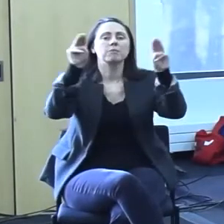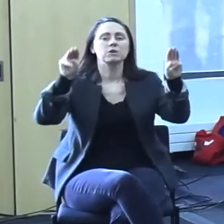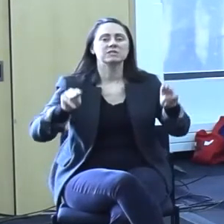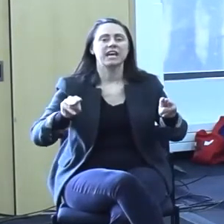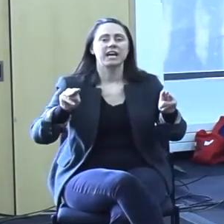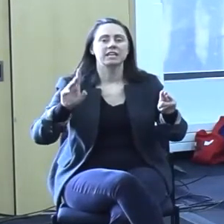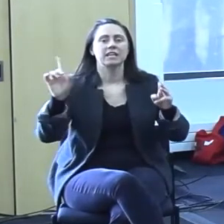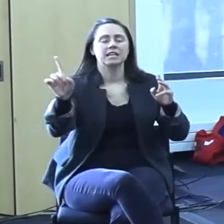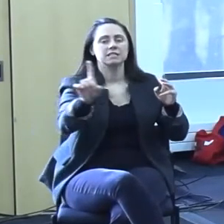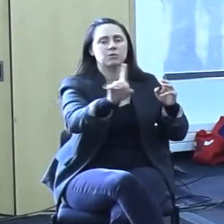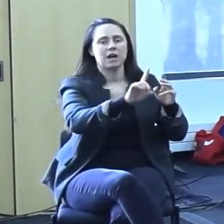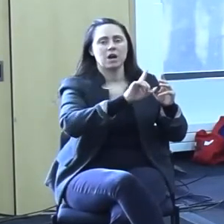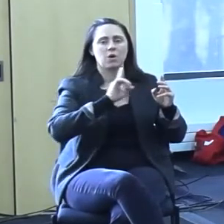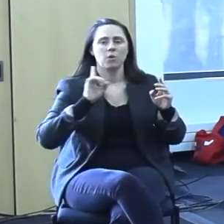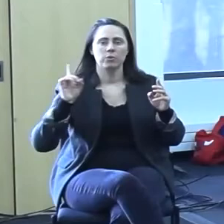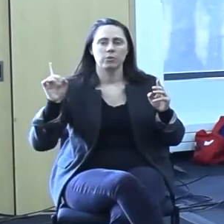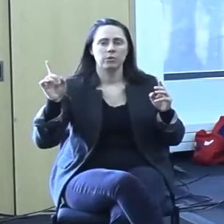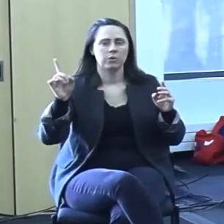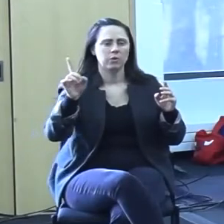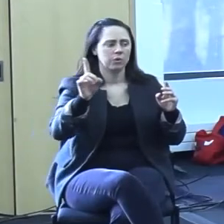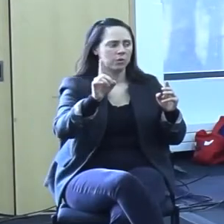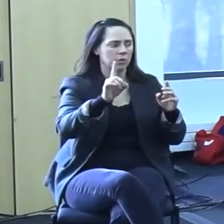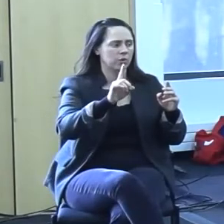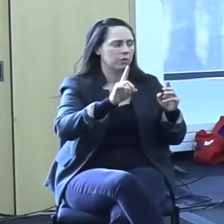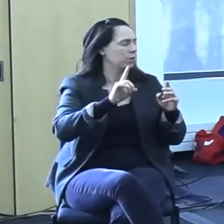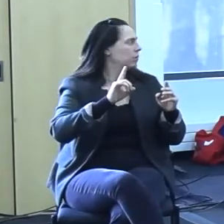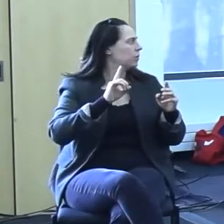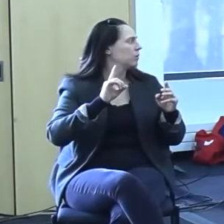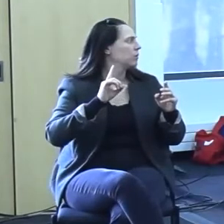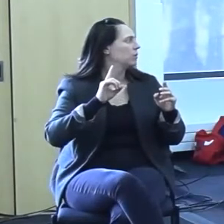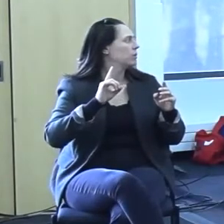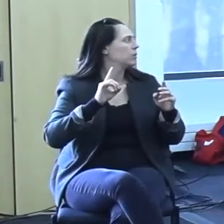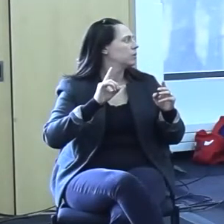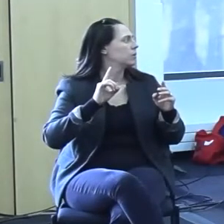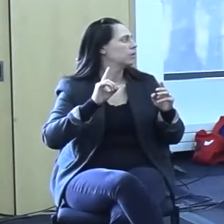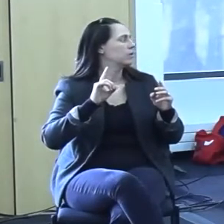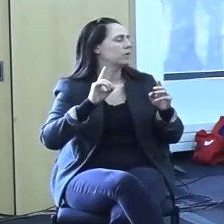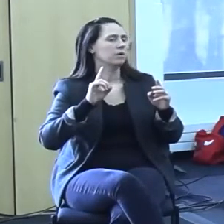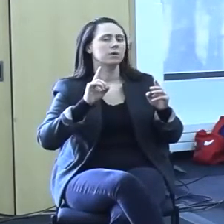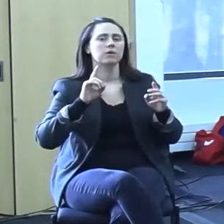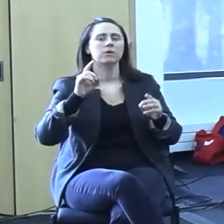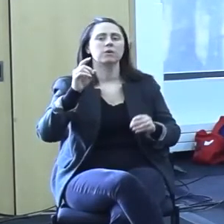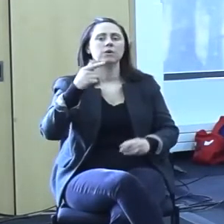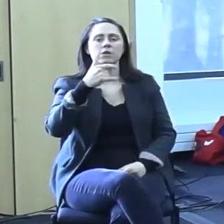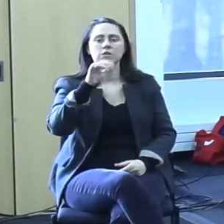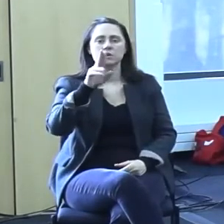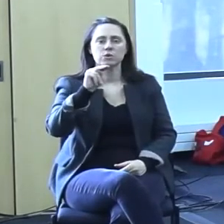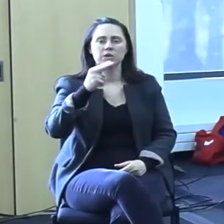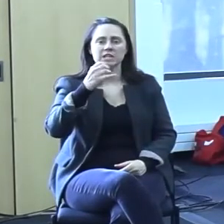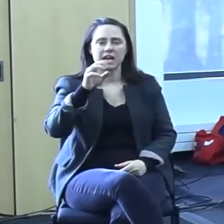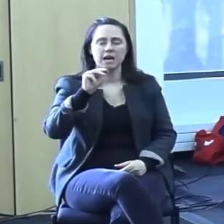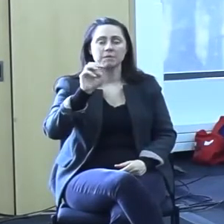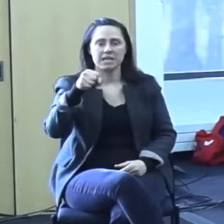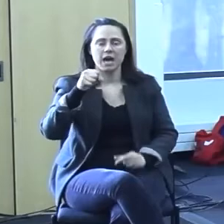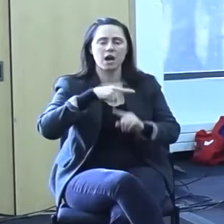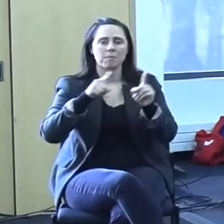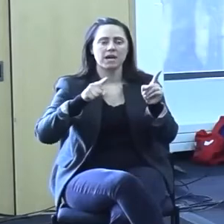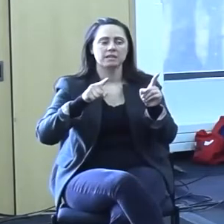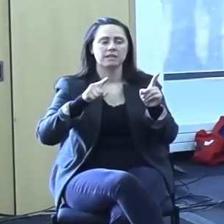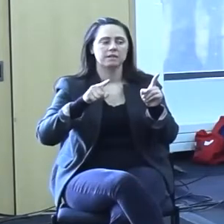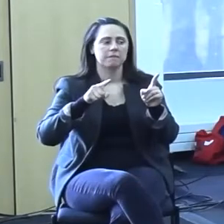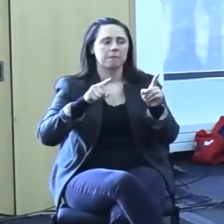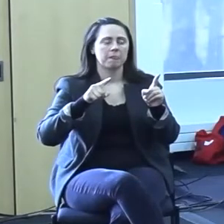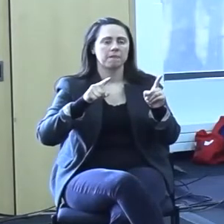is a ramp. So literally you go, I mean, it's like, how can I, it's like a, yeah, but literally it just